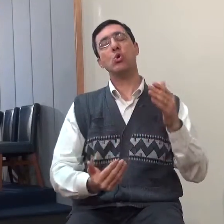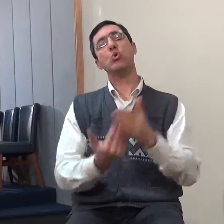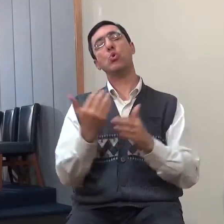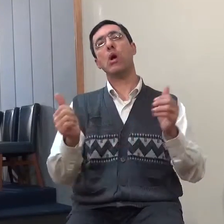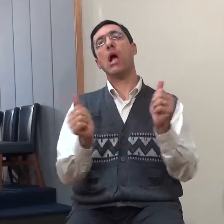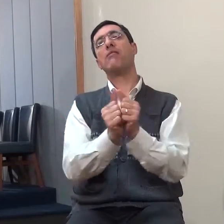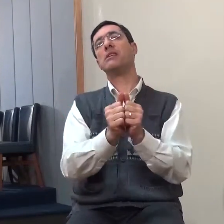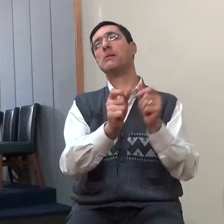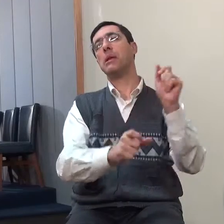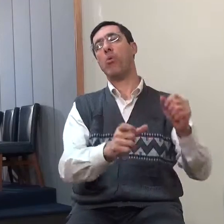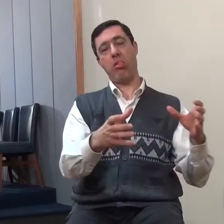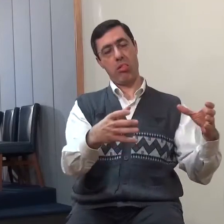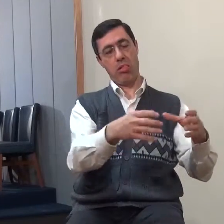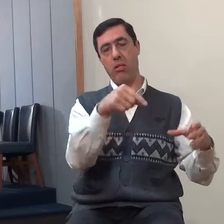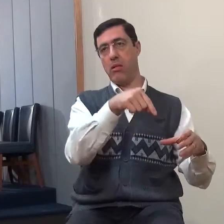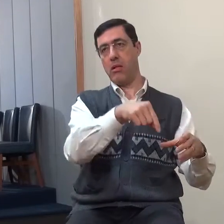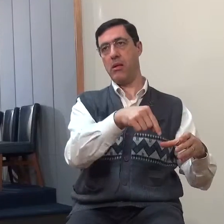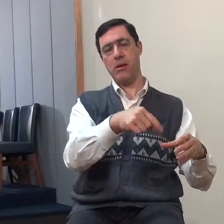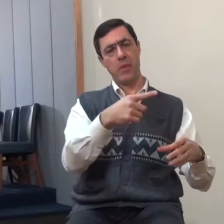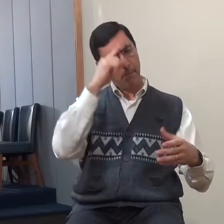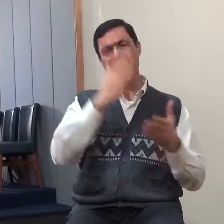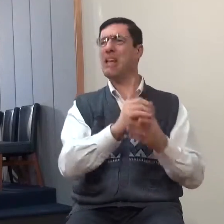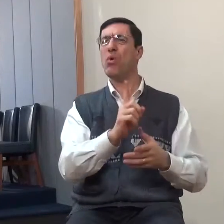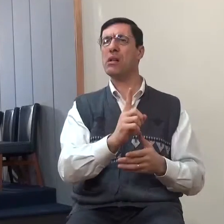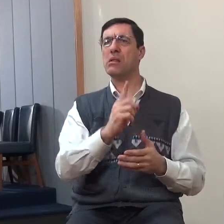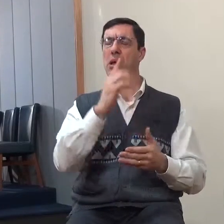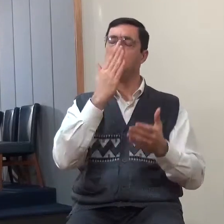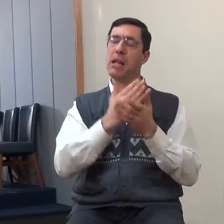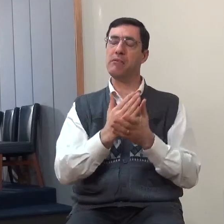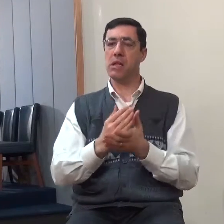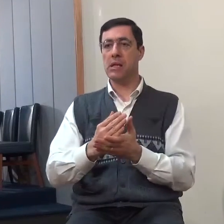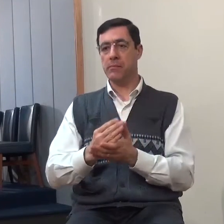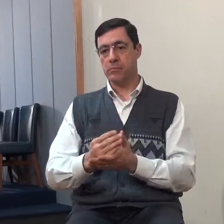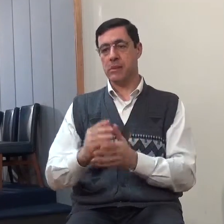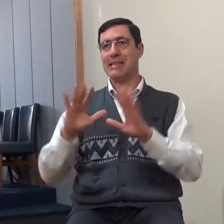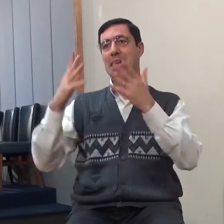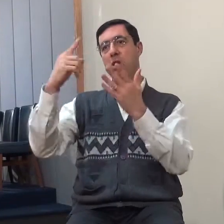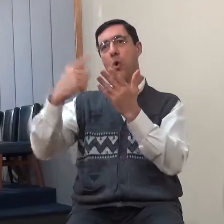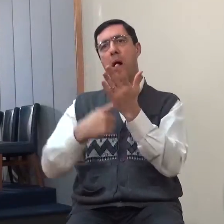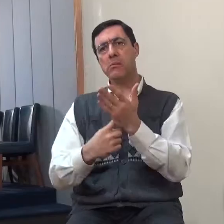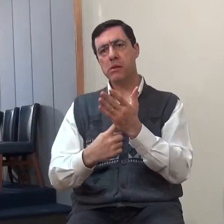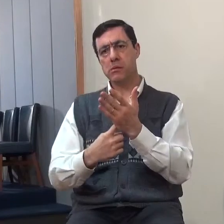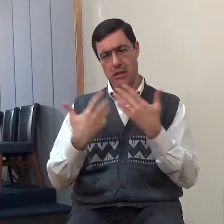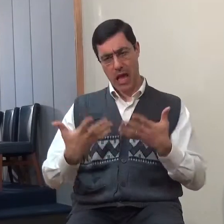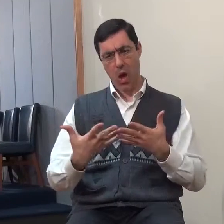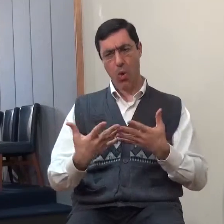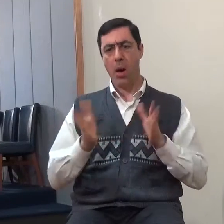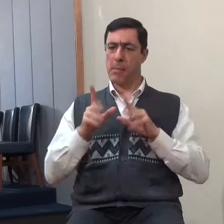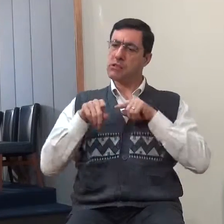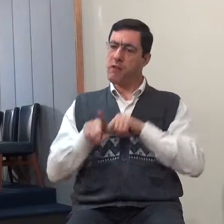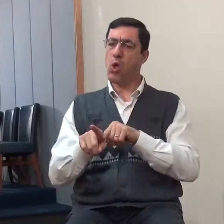that the law of the Ten Commandments is not the standard for the Christian church.